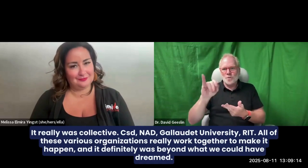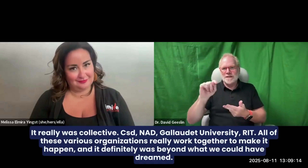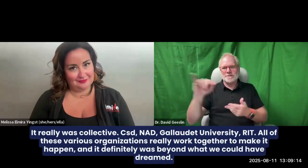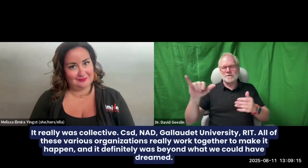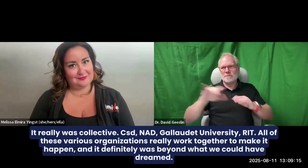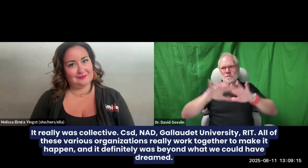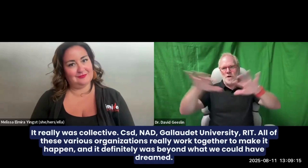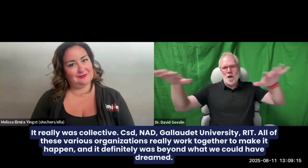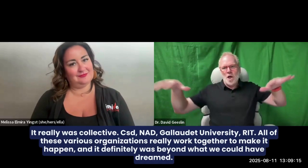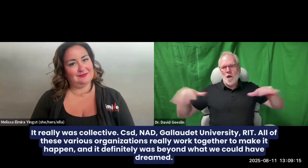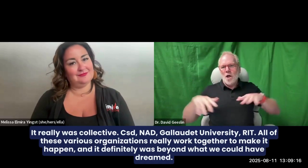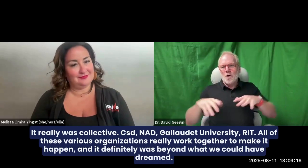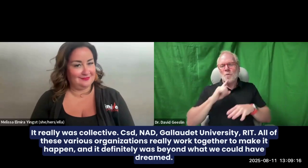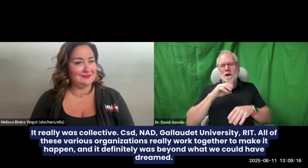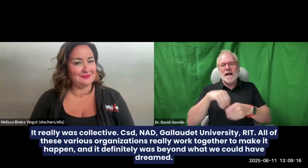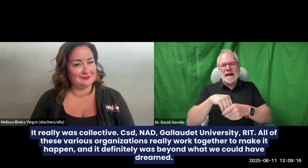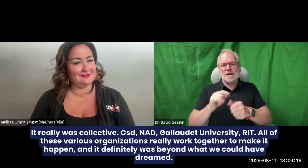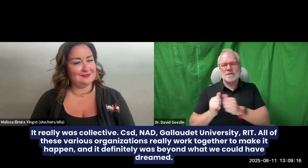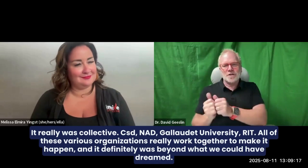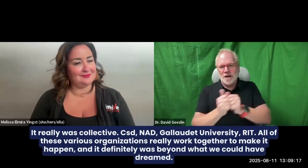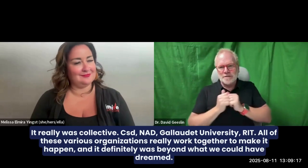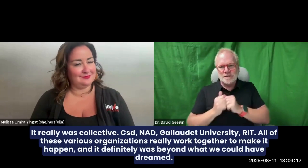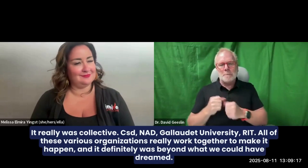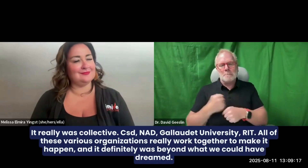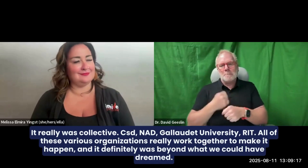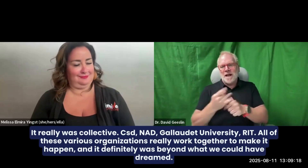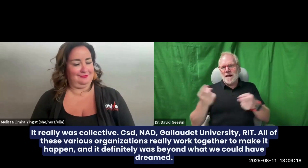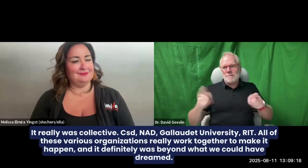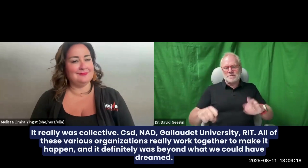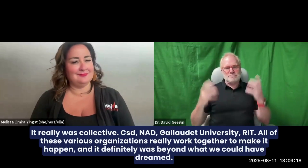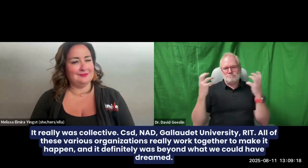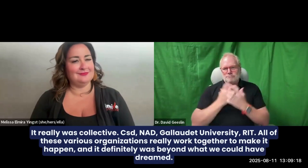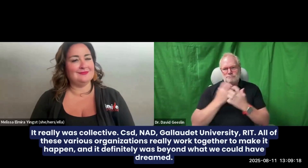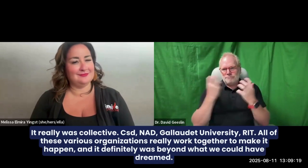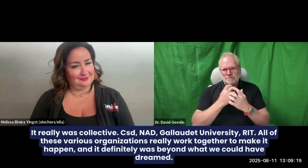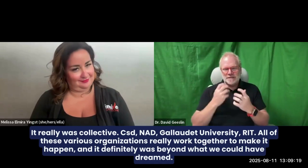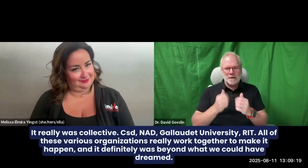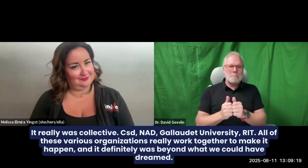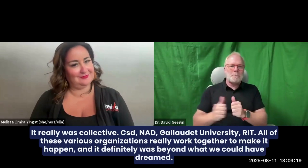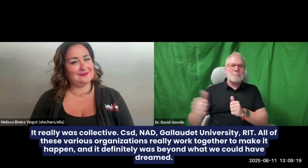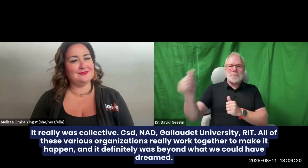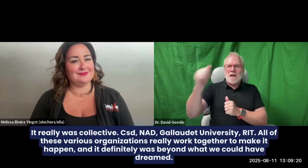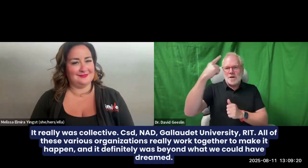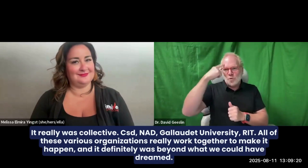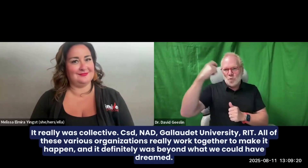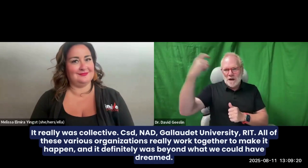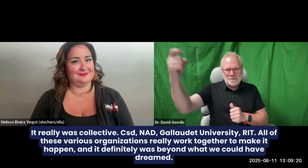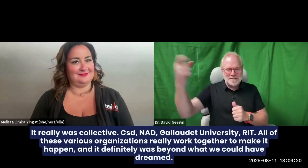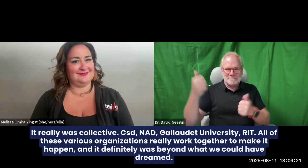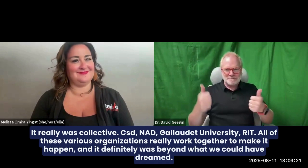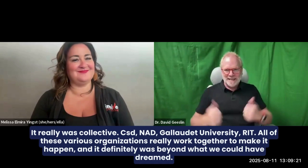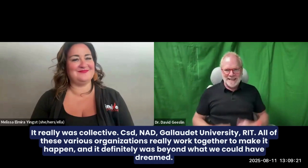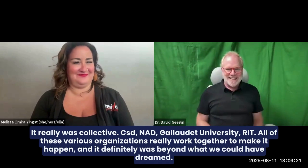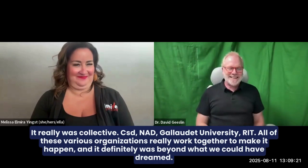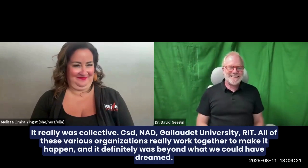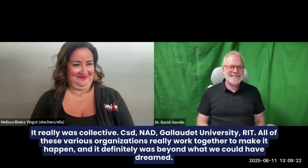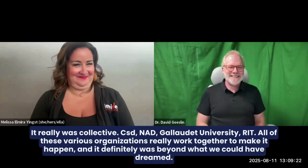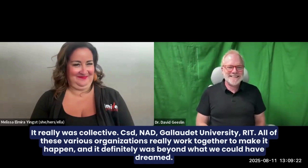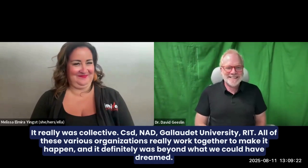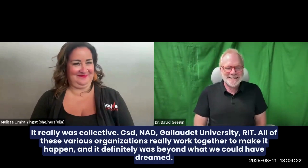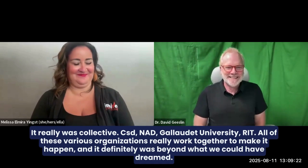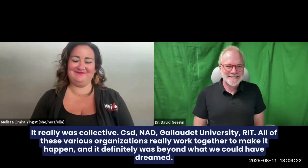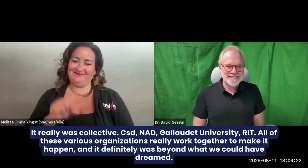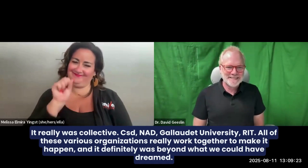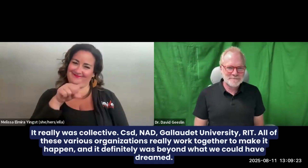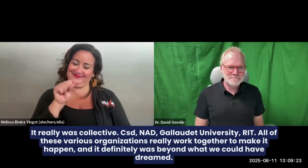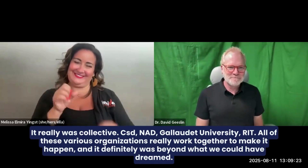NAD, Gallaudet University, RIT, all of these various organizations really worked together to make it happen, and it definitely was